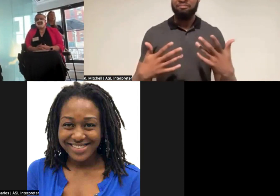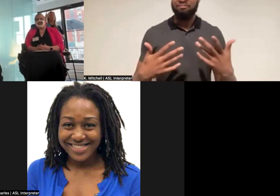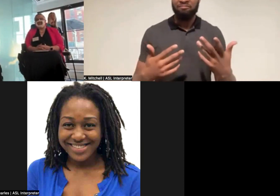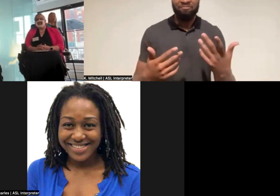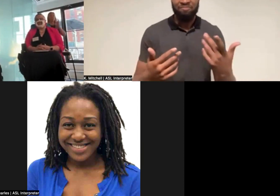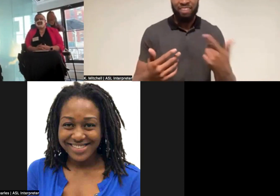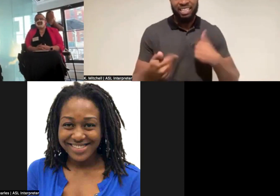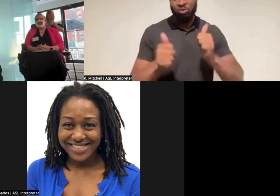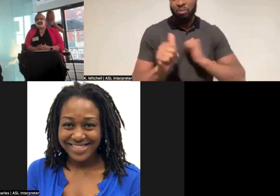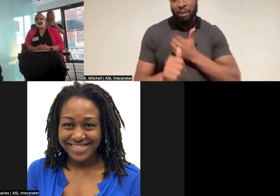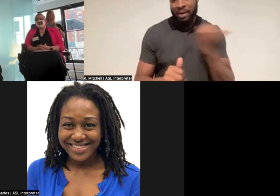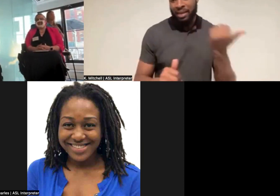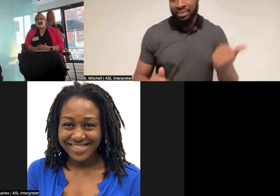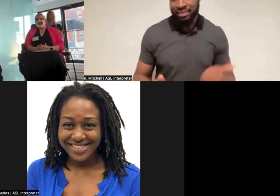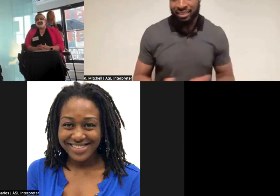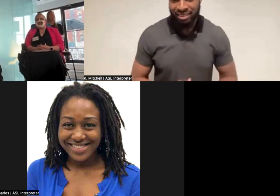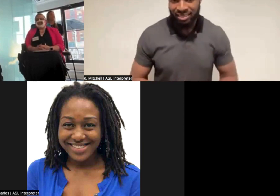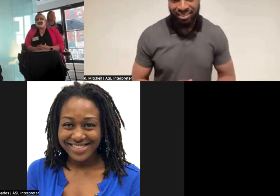know,